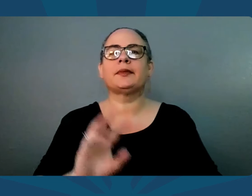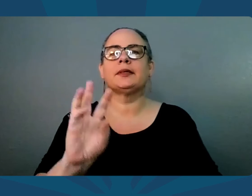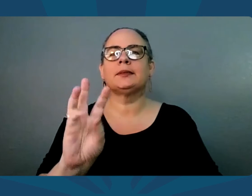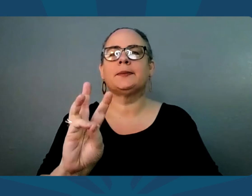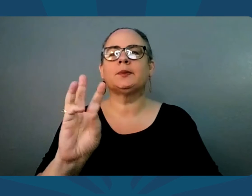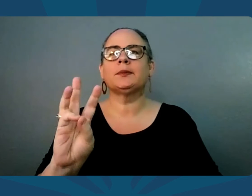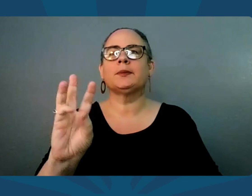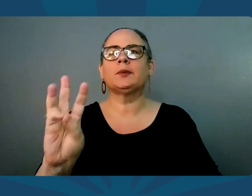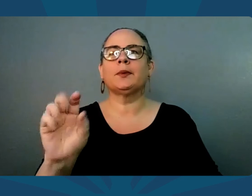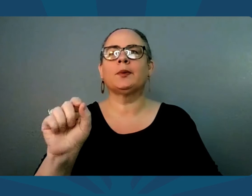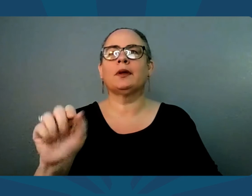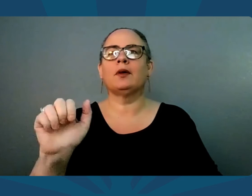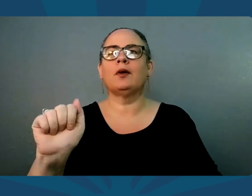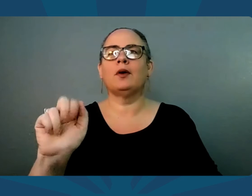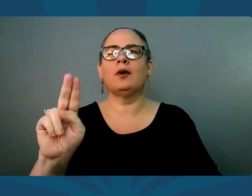Website